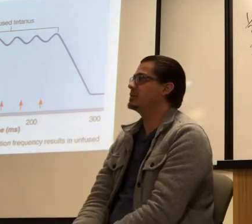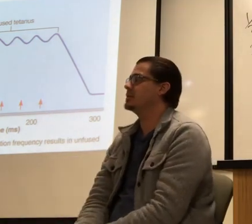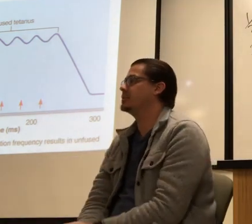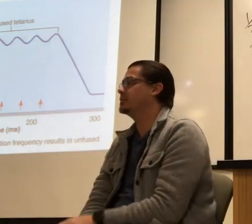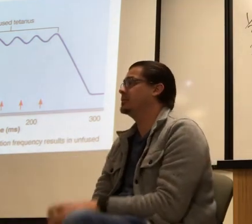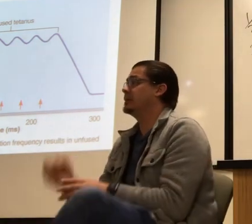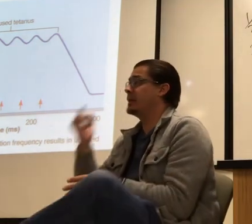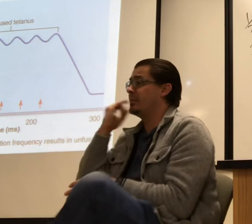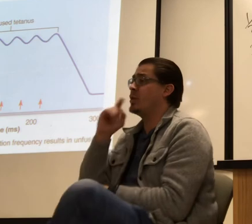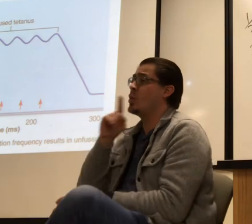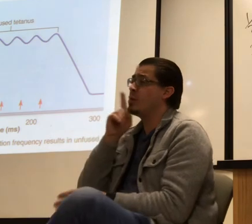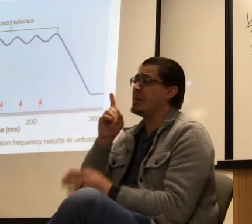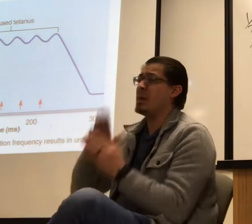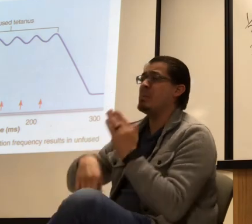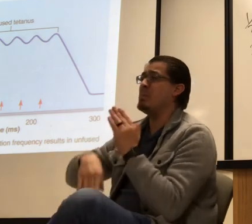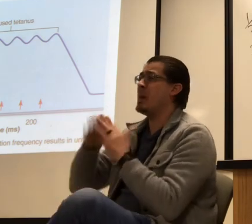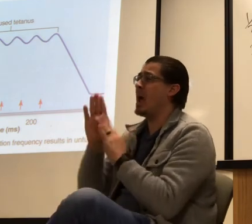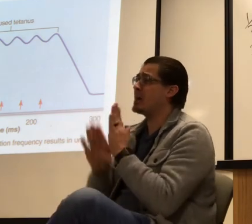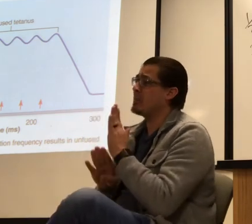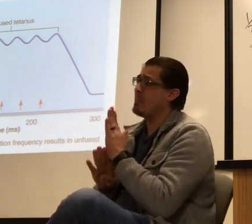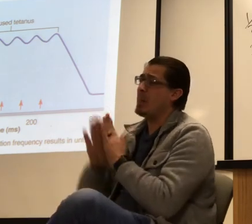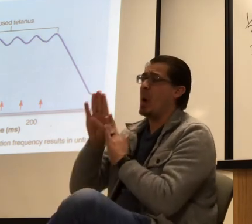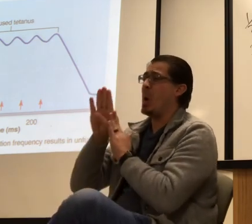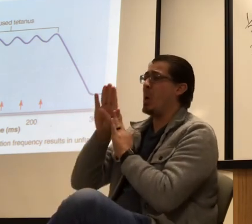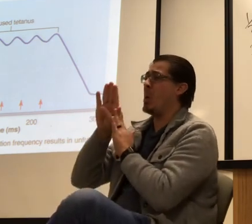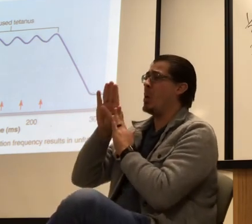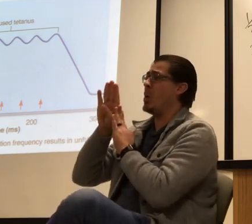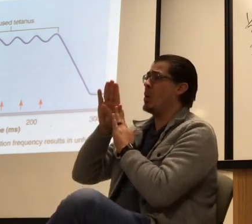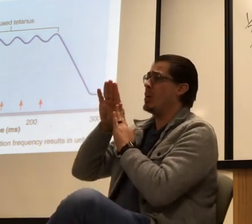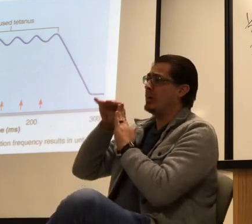So if you really max it out,